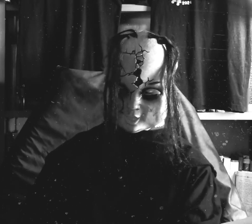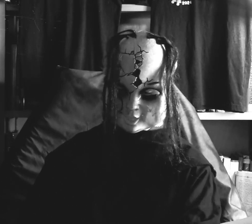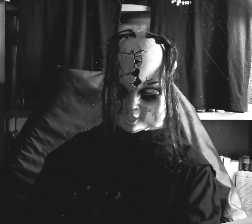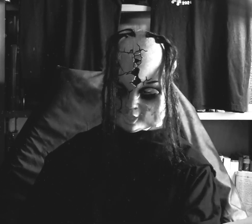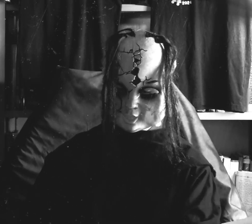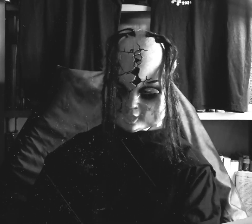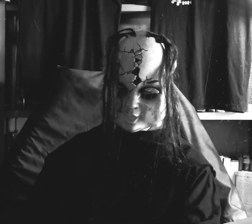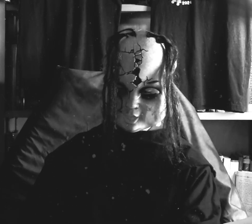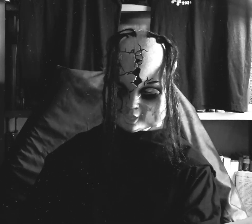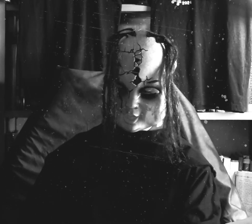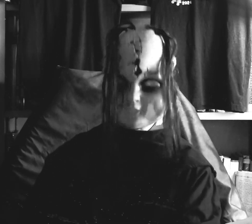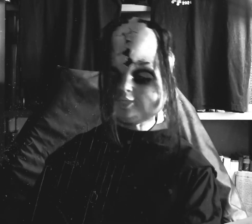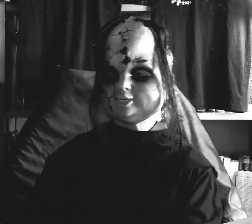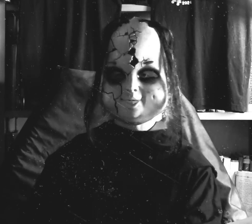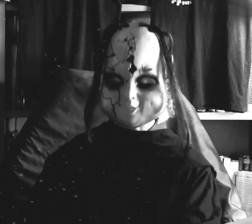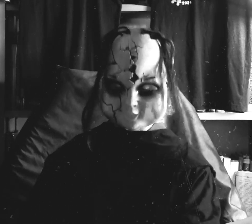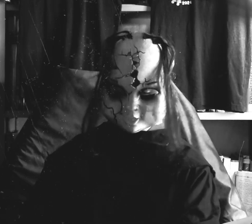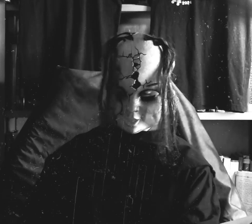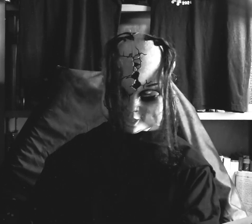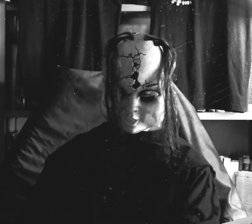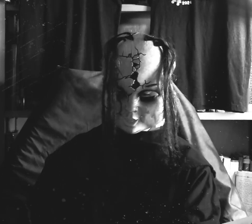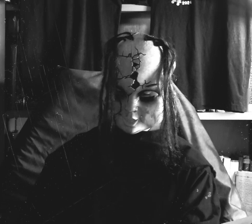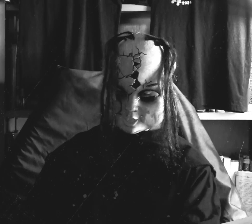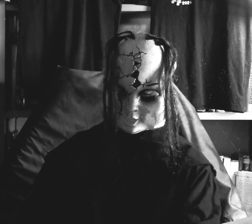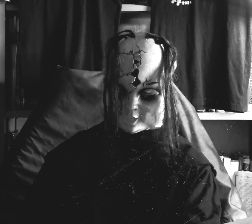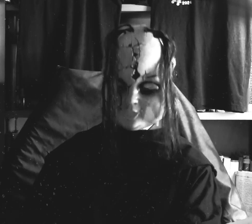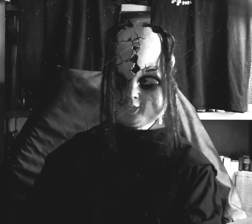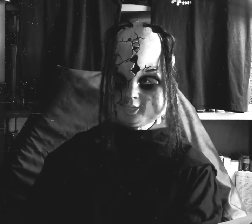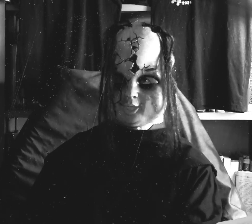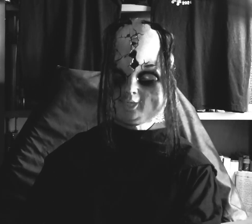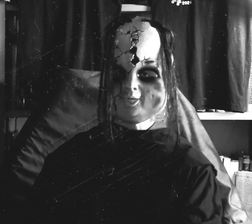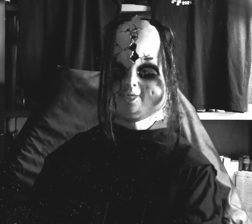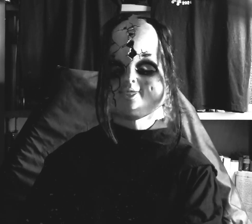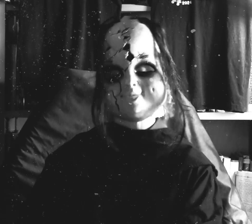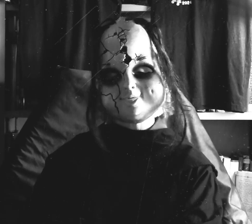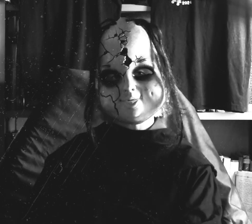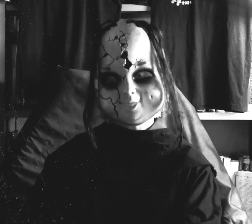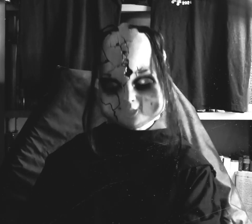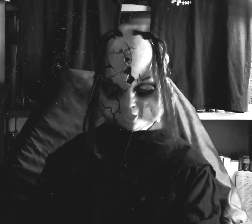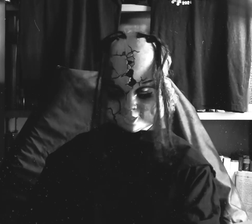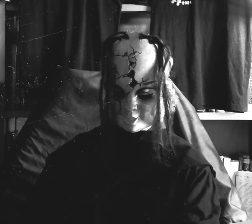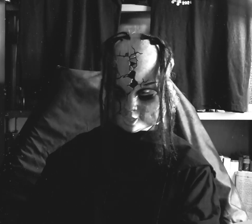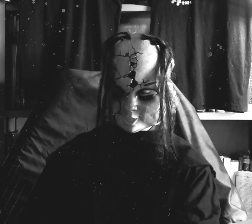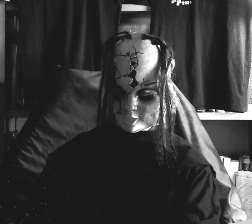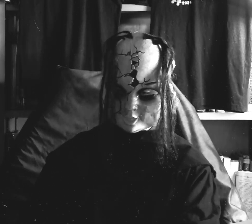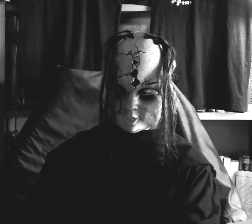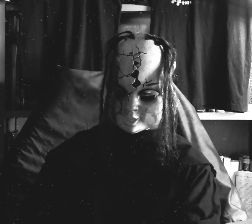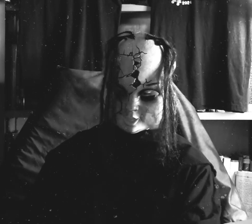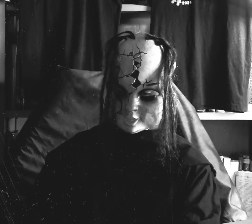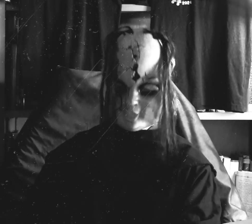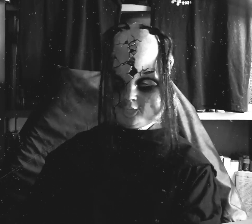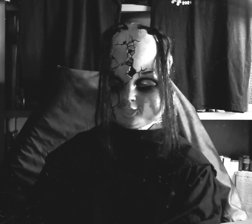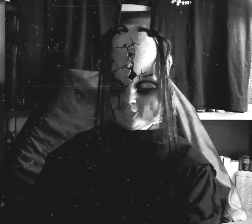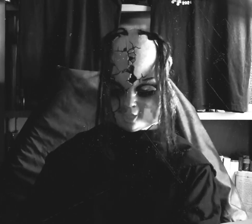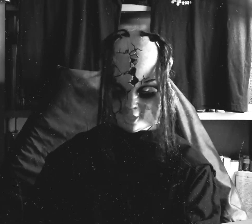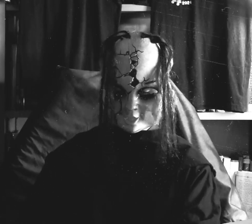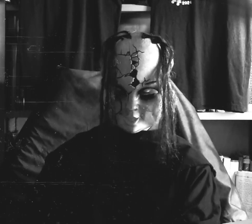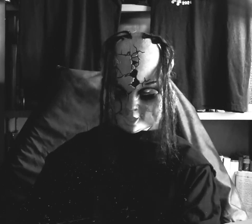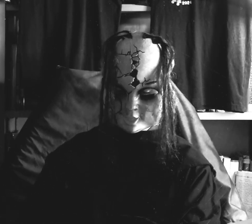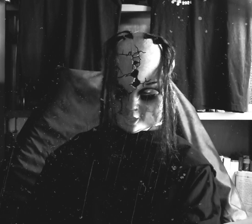of course, everywhere you go, they will tell you a different story. And whoever you talk to